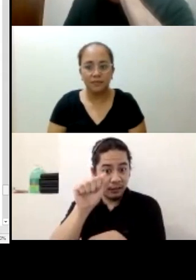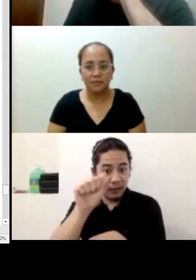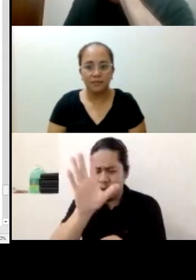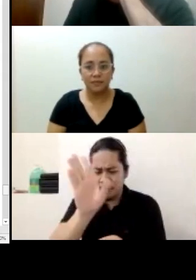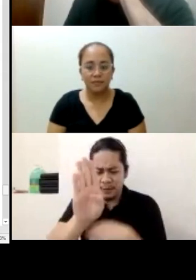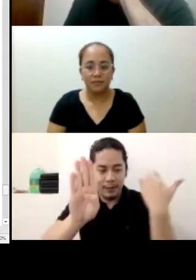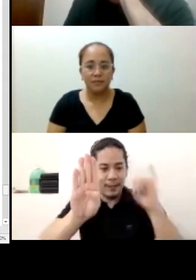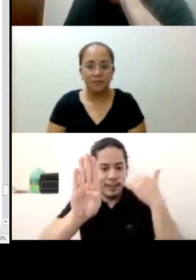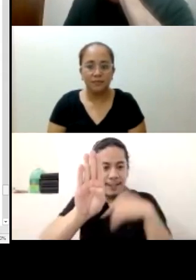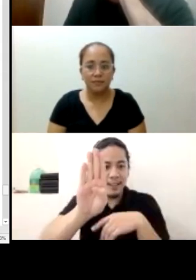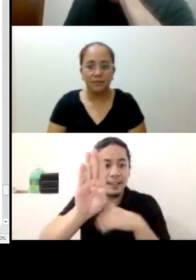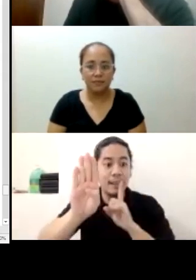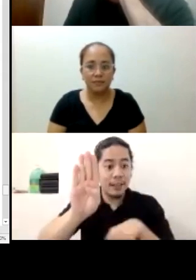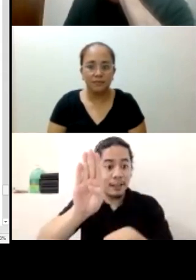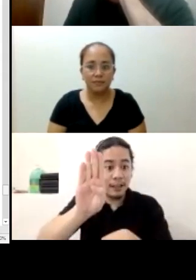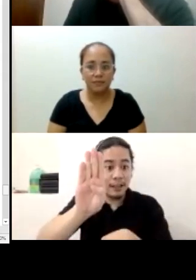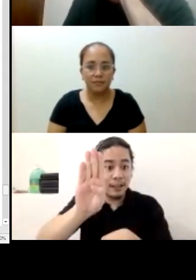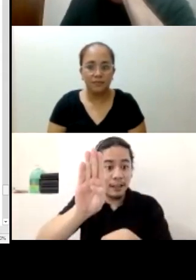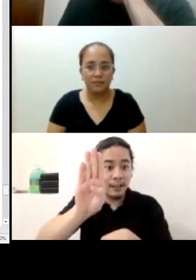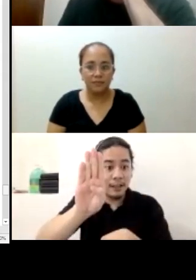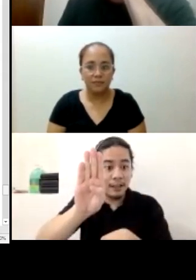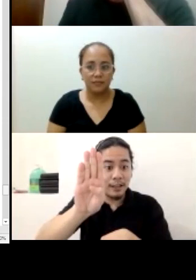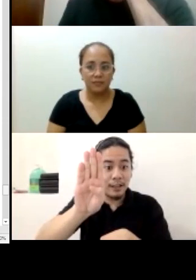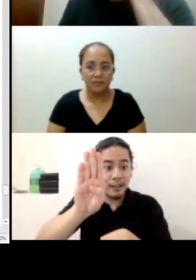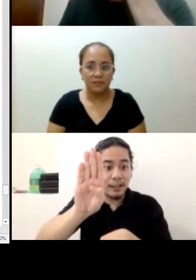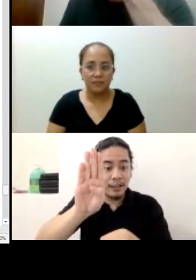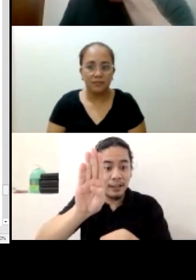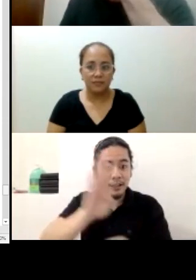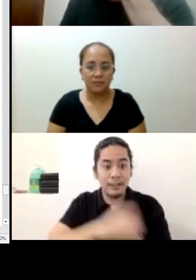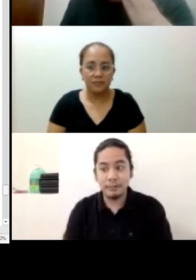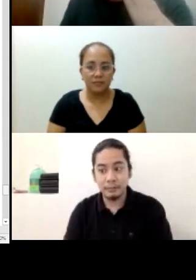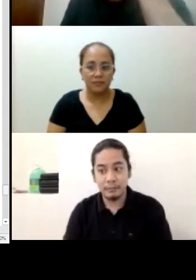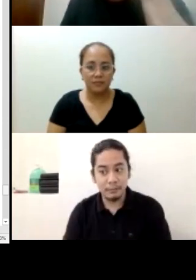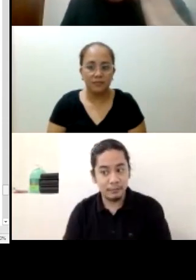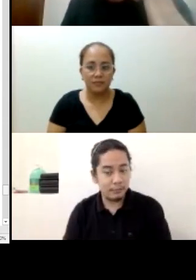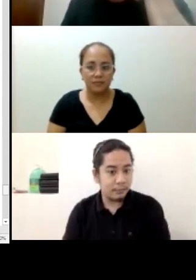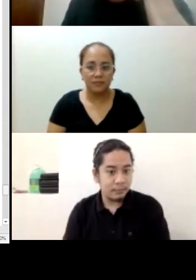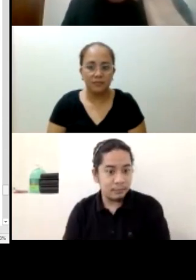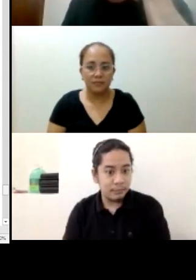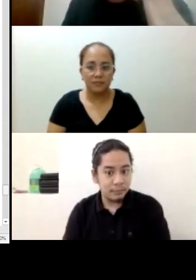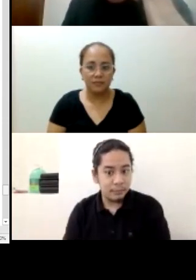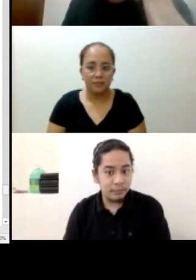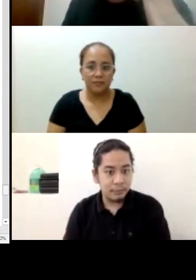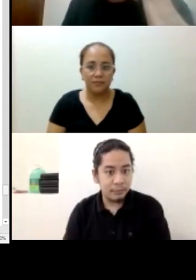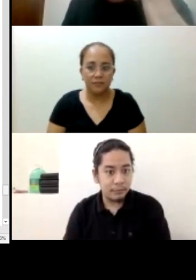So that's why that's the answer is A. That I put B because of the fact that it switched. Mhm.